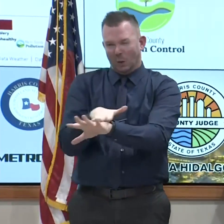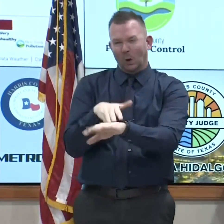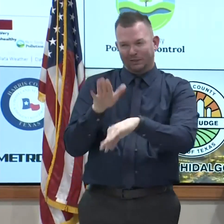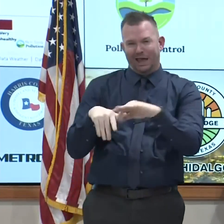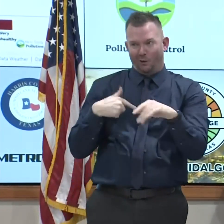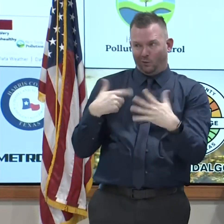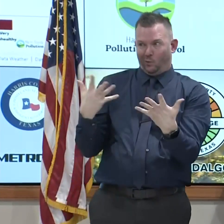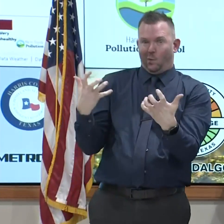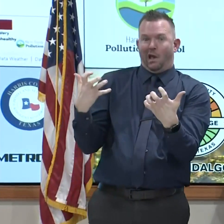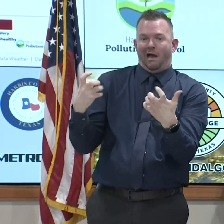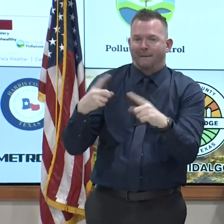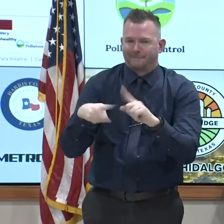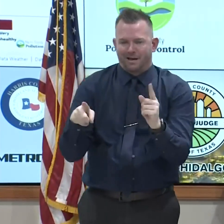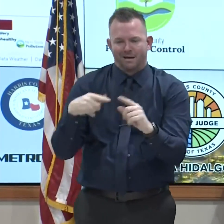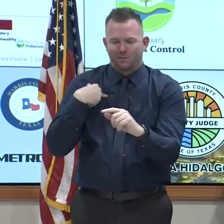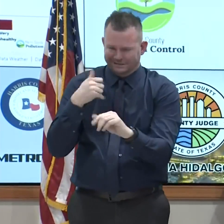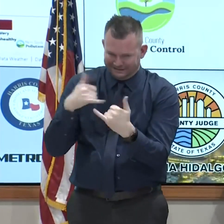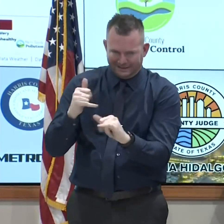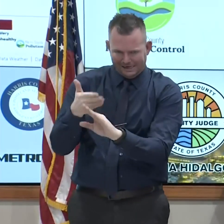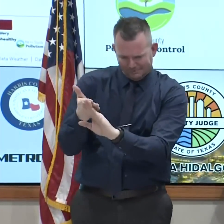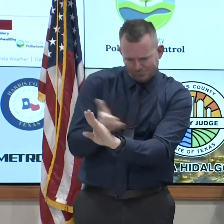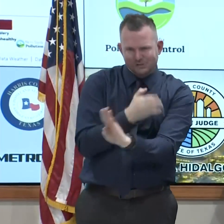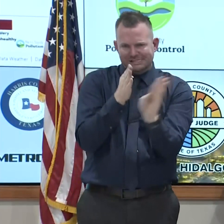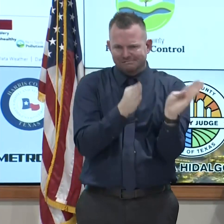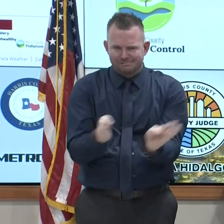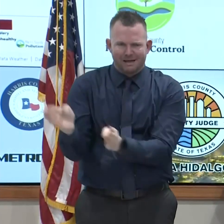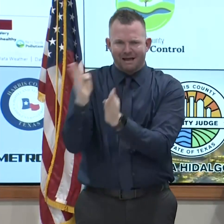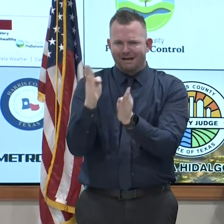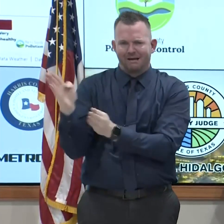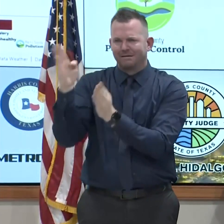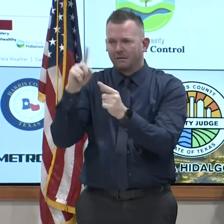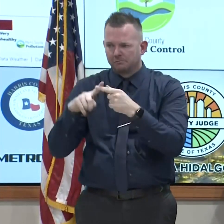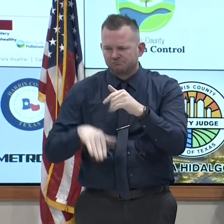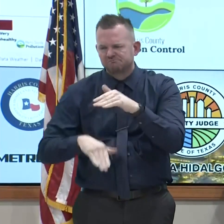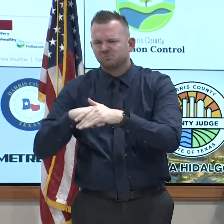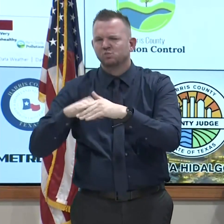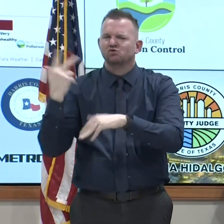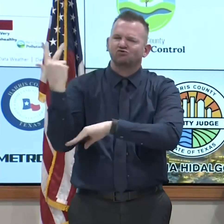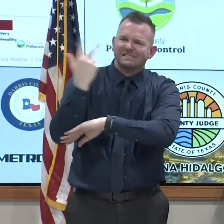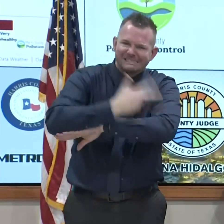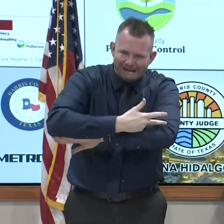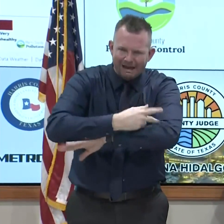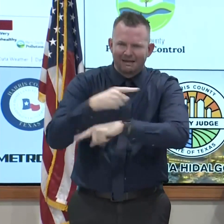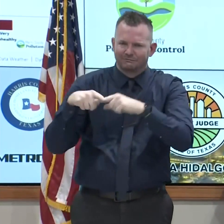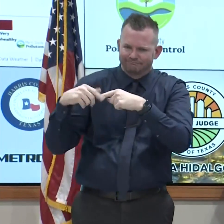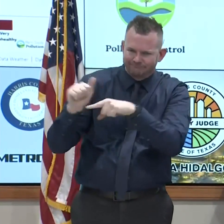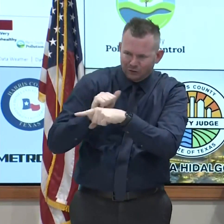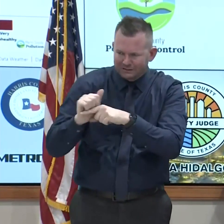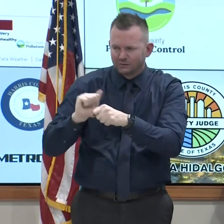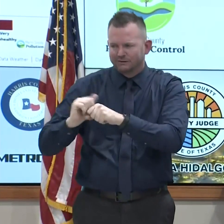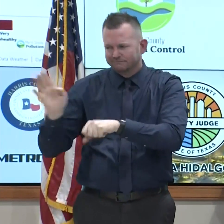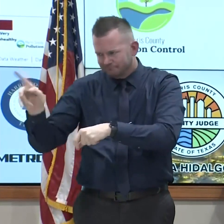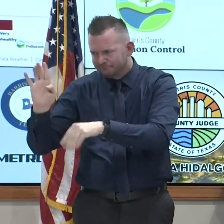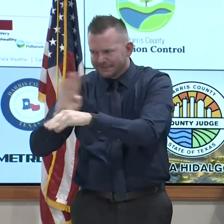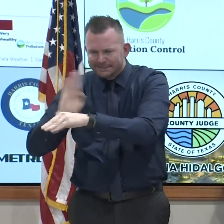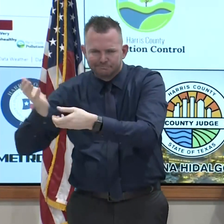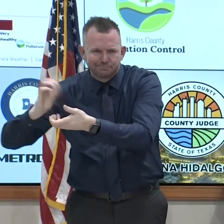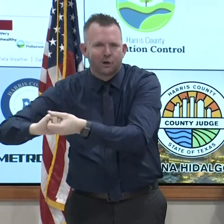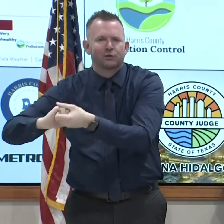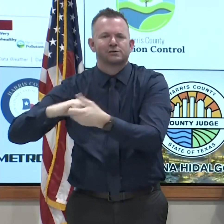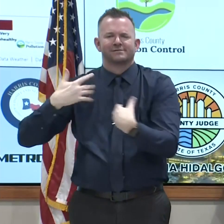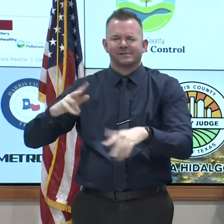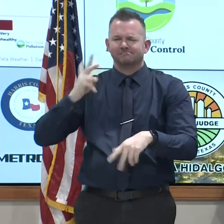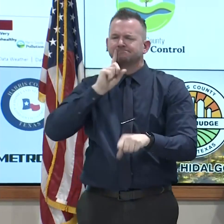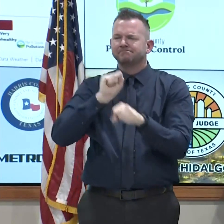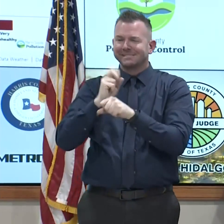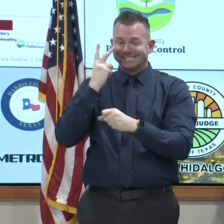days to work with these partners. But we're seeing a lot of exciting things happen with communication, and I think that's the thing